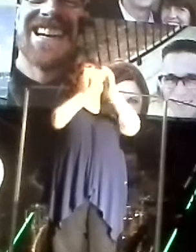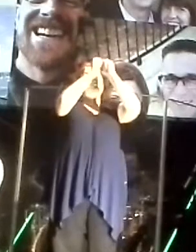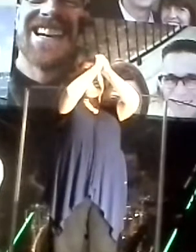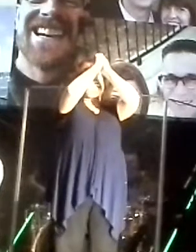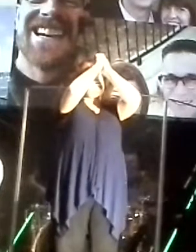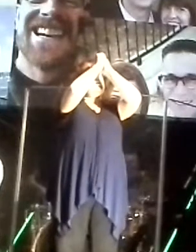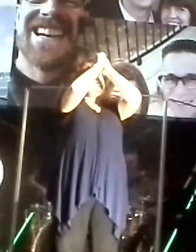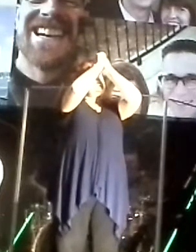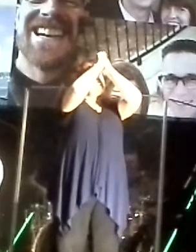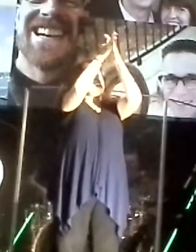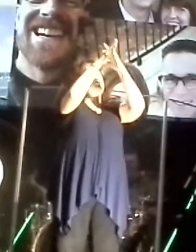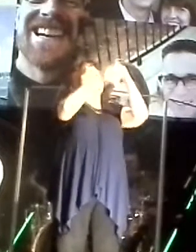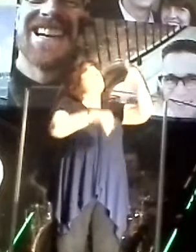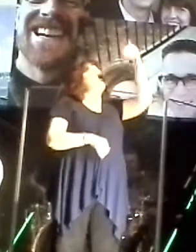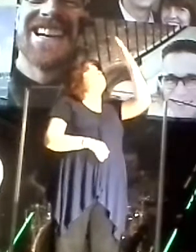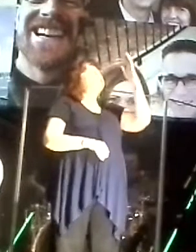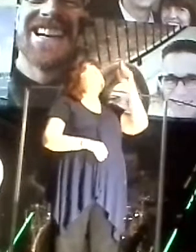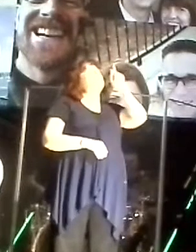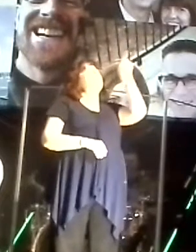Father God,